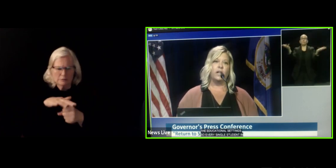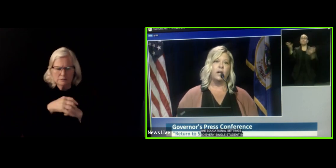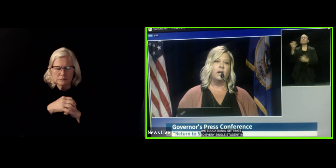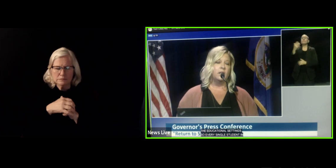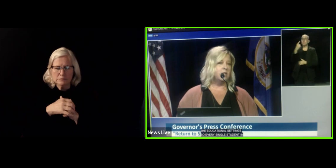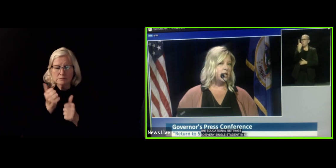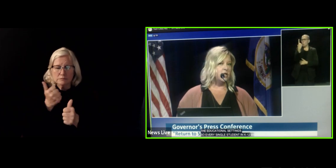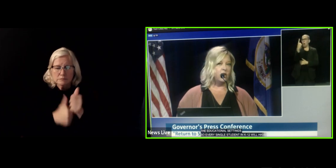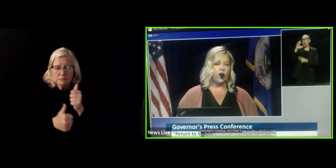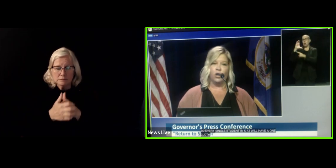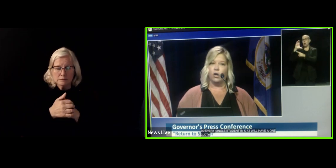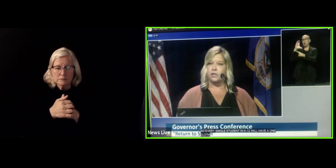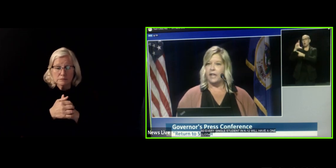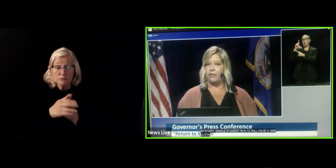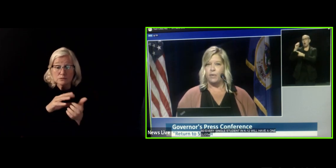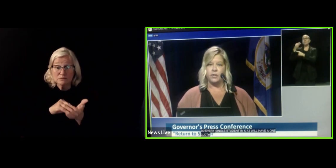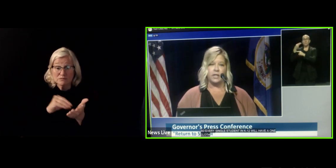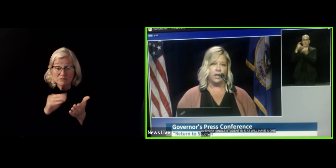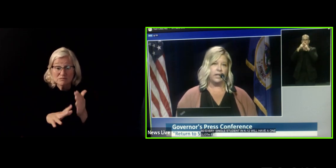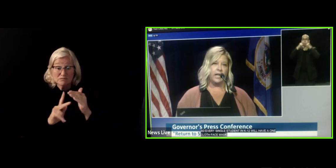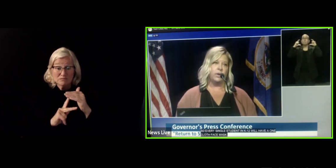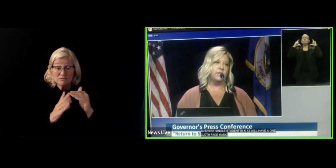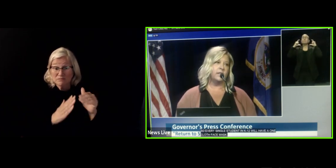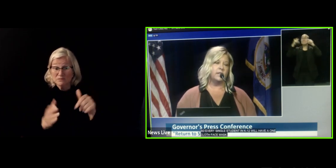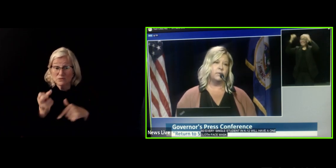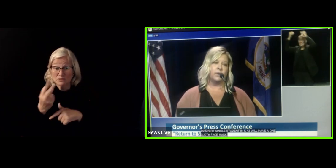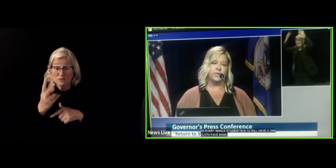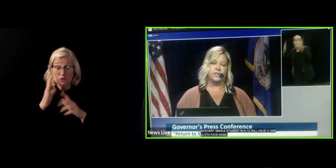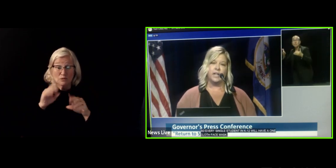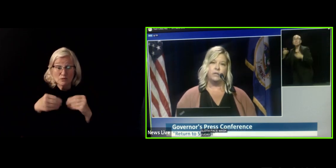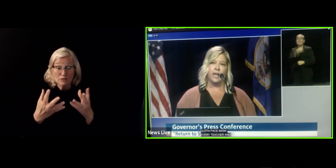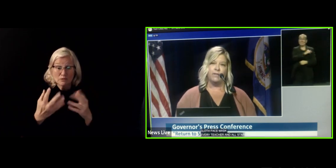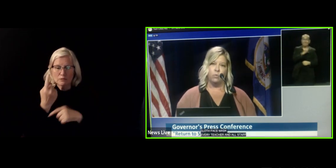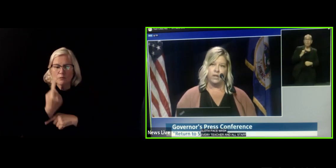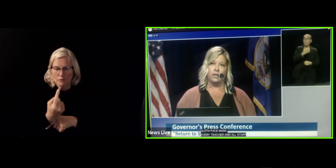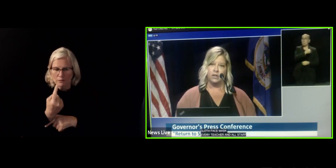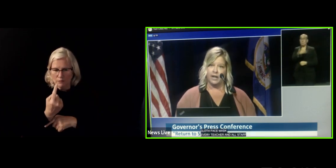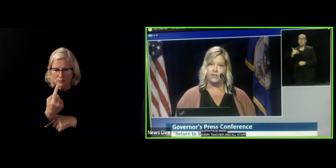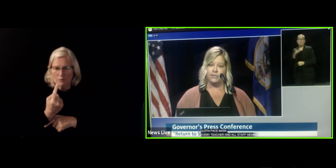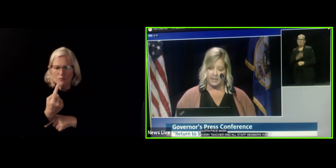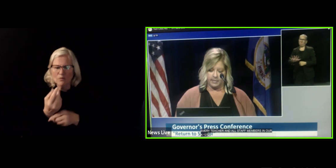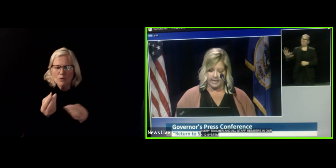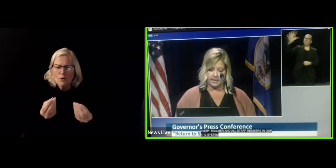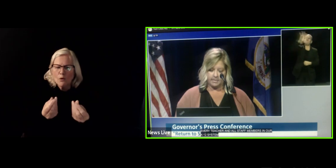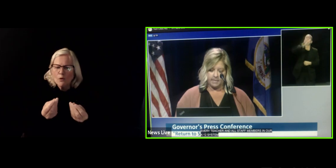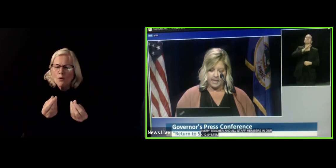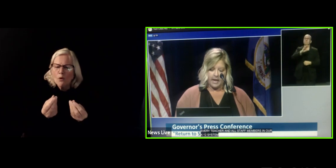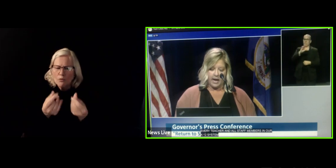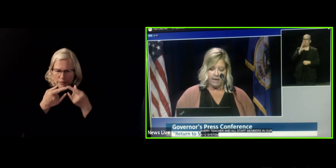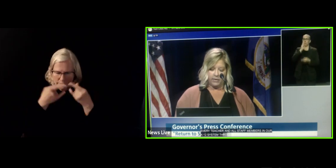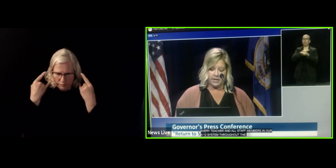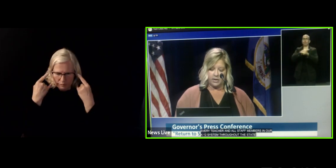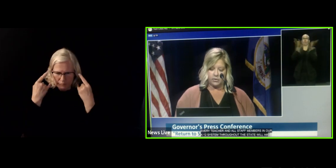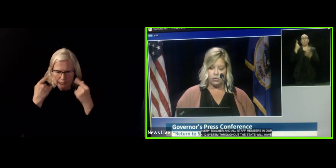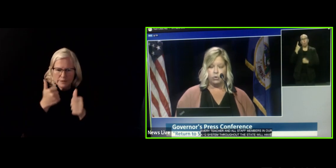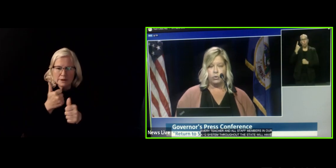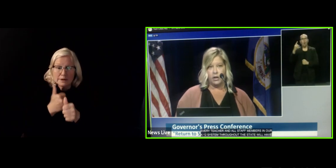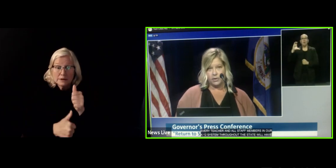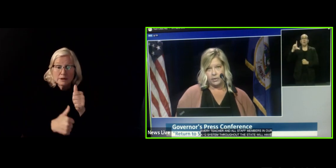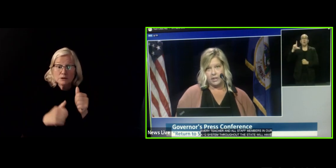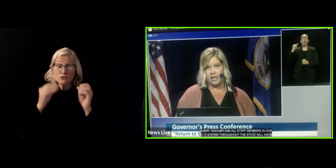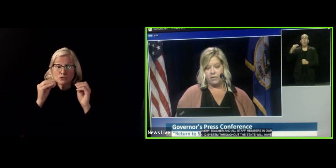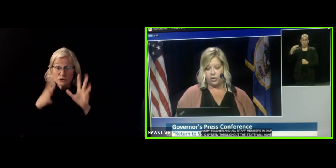Every teacher and all staff members in our K-12 system throughout the state will have one cloth face mask. Every single school